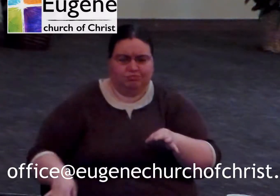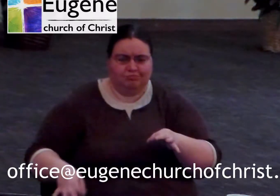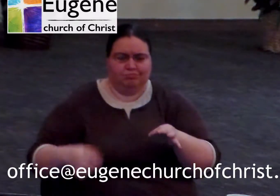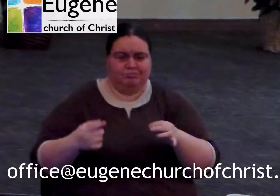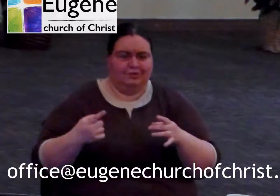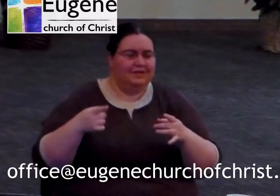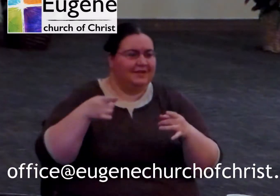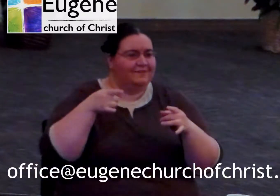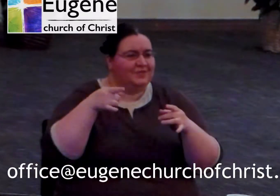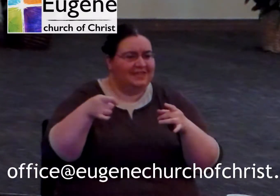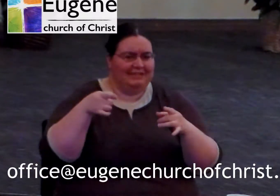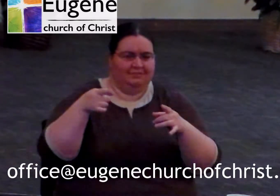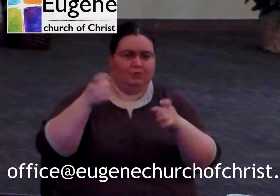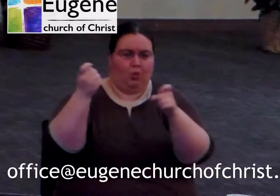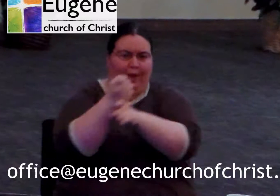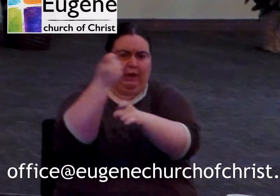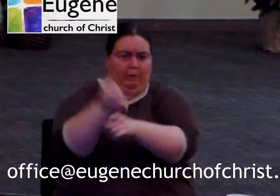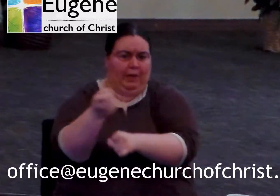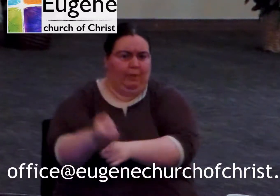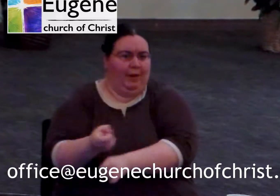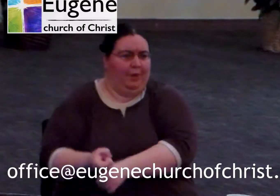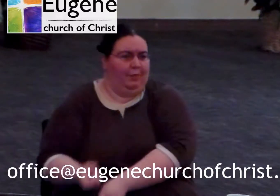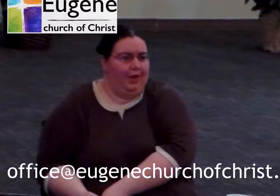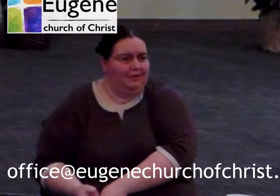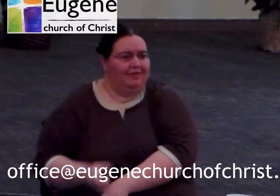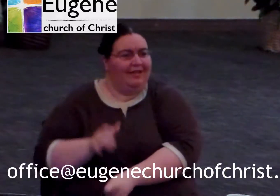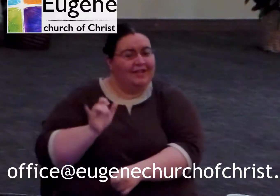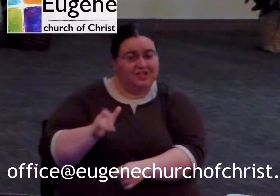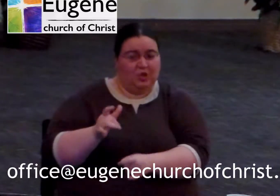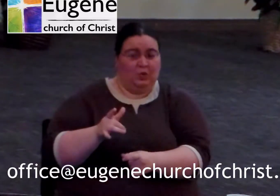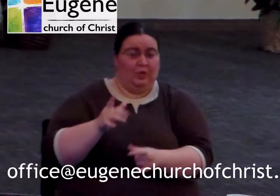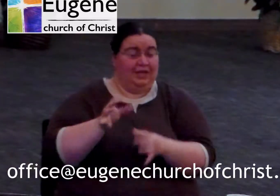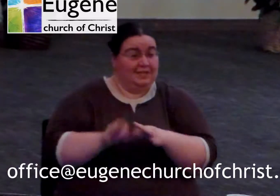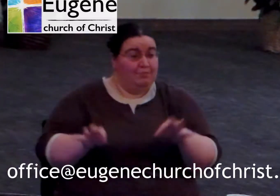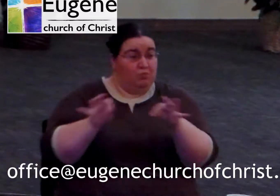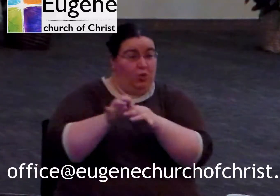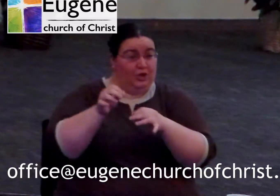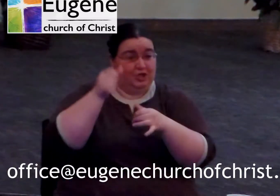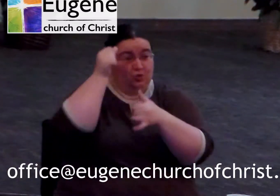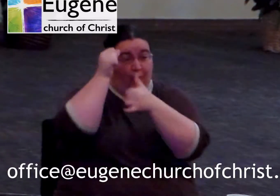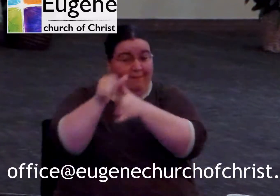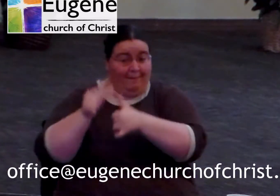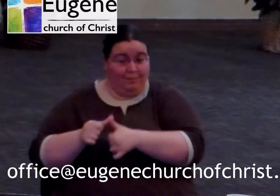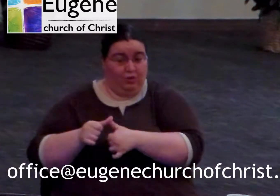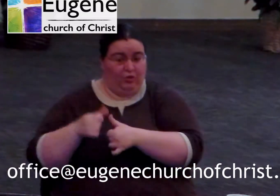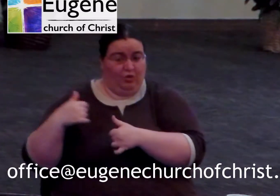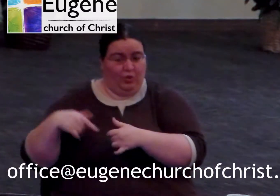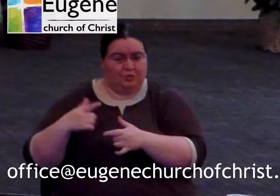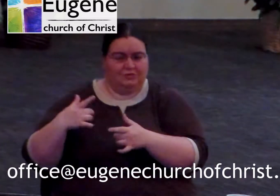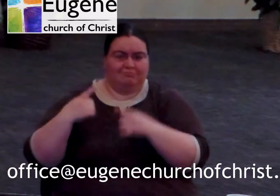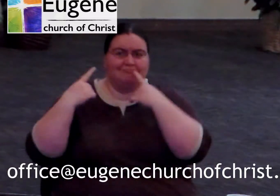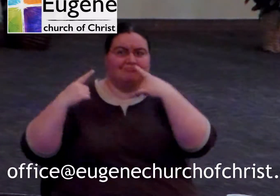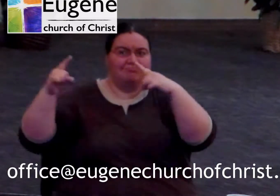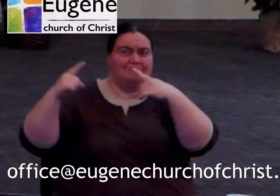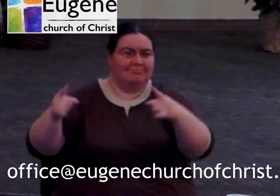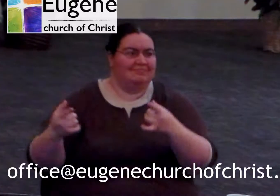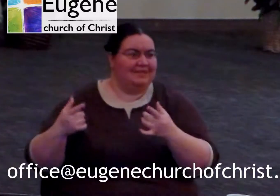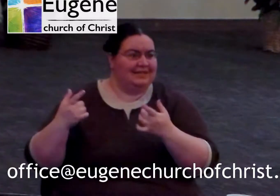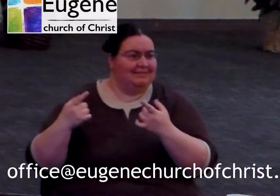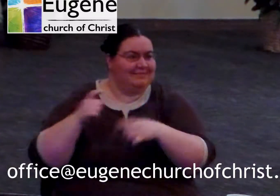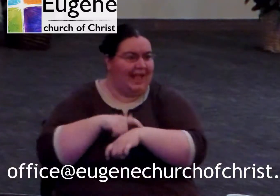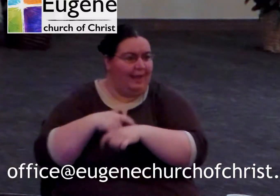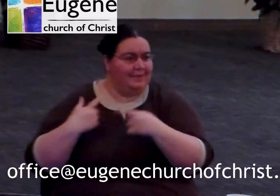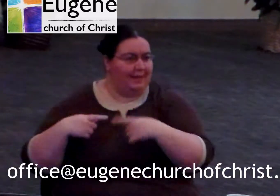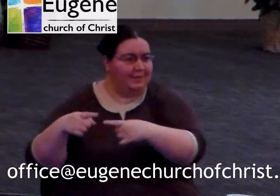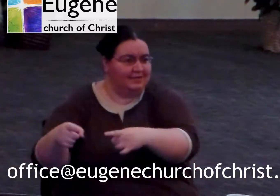I was flying there, so Amanda, I'm sorry, I'm going to slow down now. Okay? I apologize. All right, so then on the next session, we